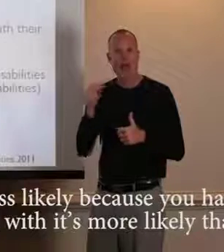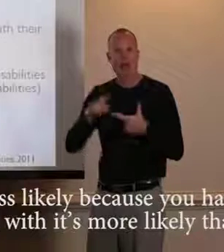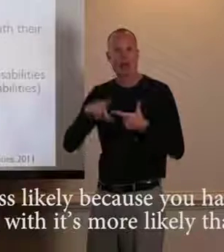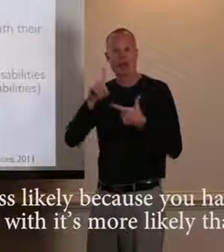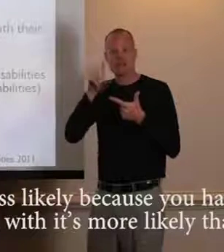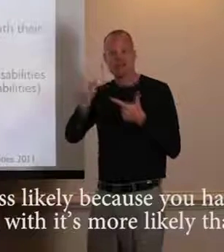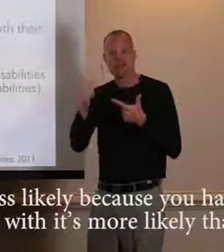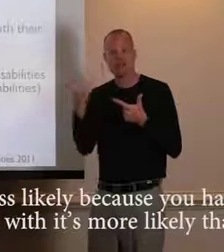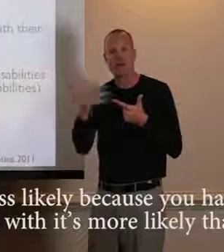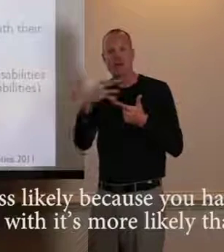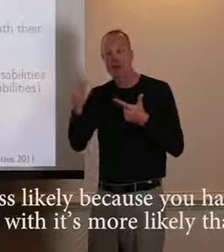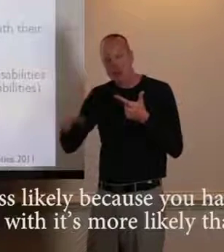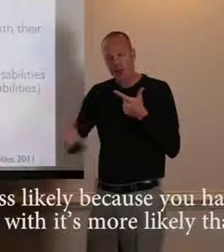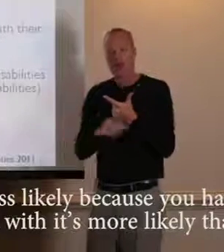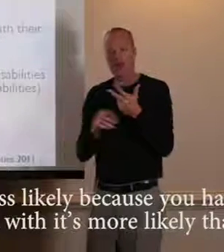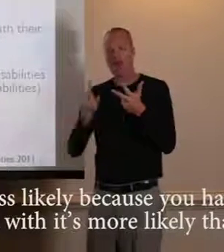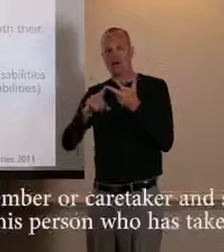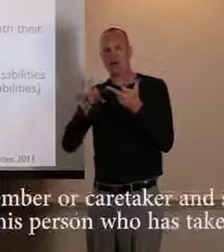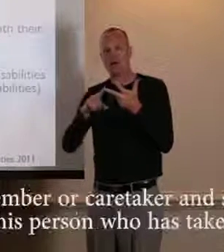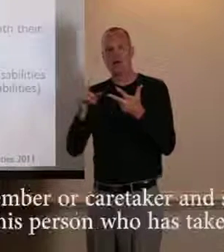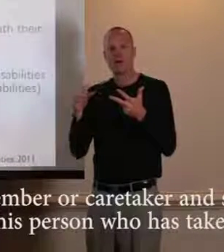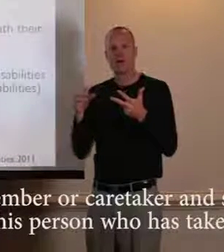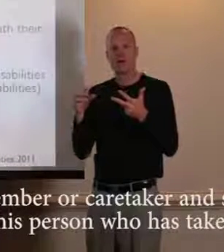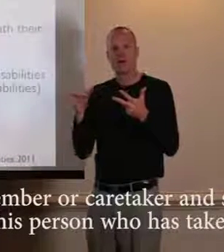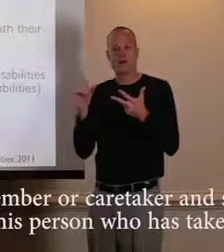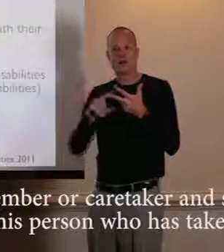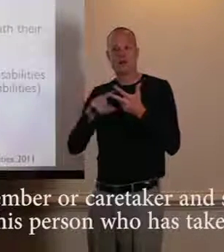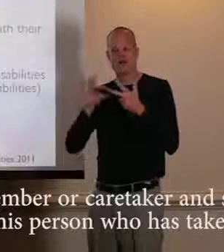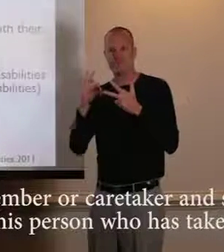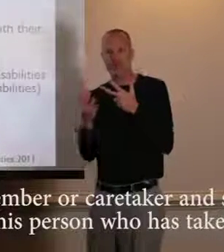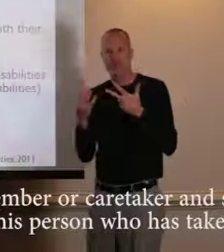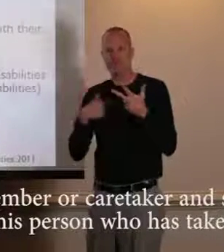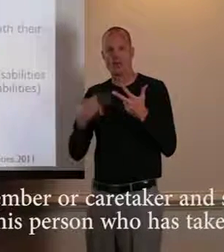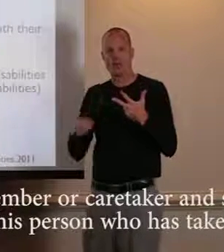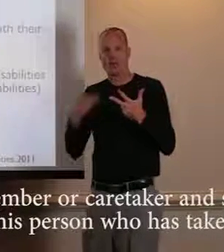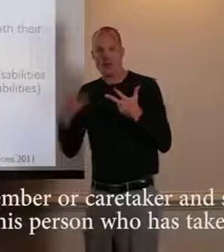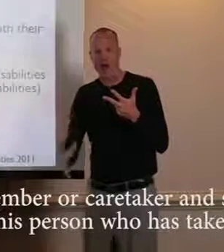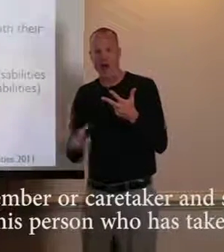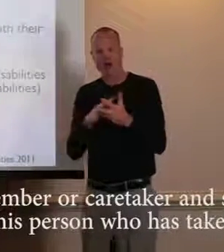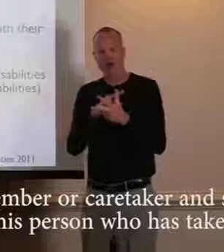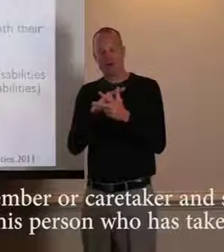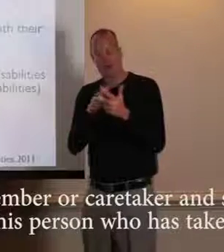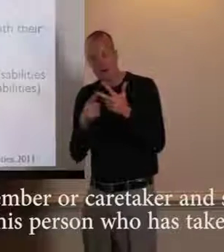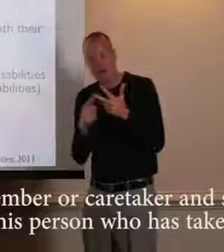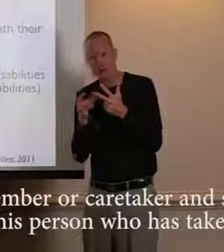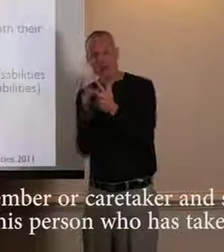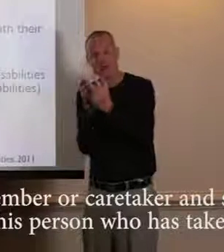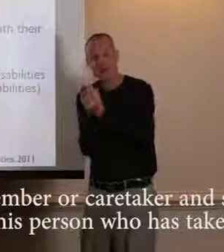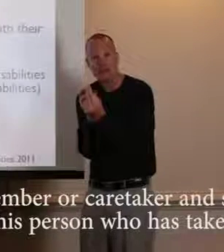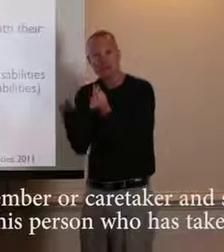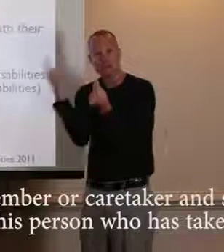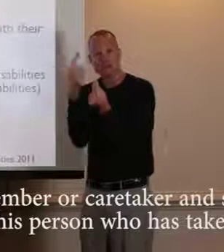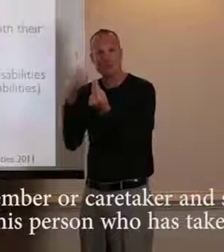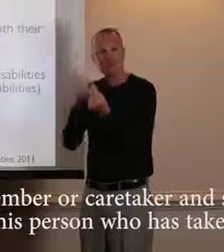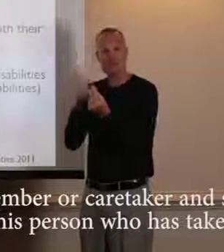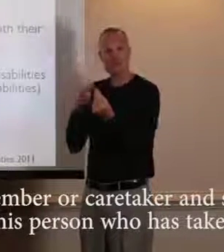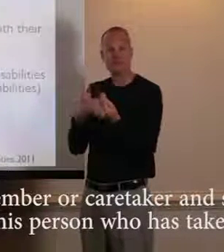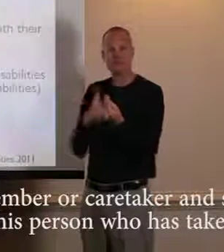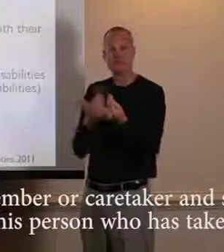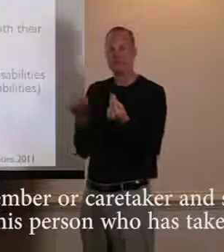Then compounded with, it's more likely that the perpetrator is a family member or caretaker, and so now you have to admit that this person who has